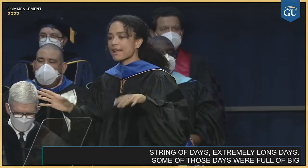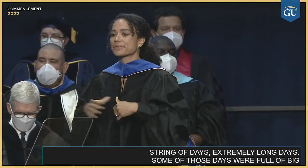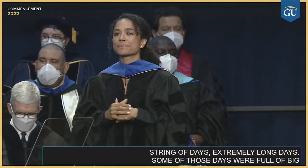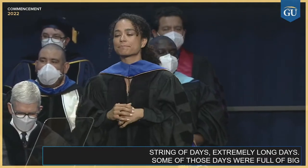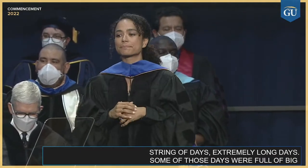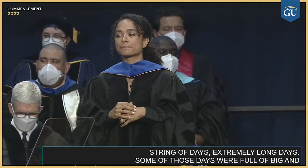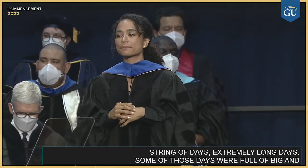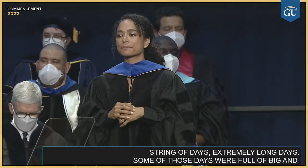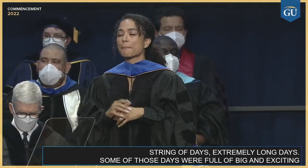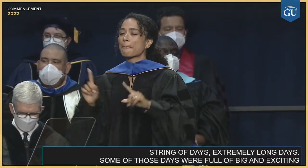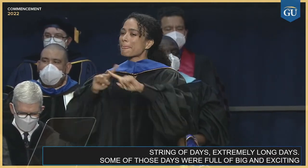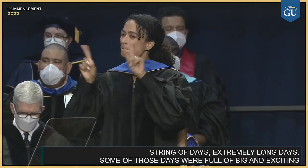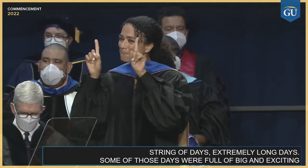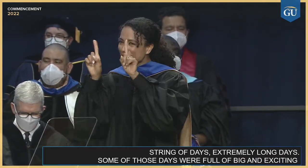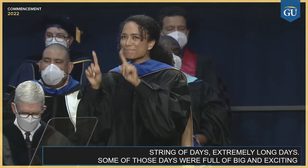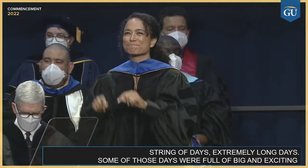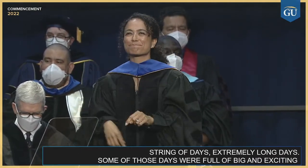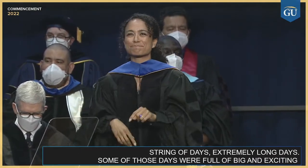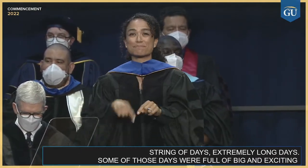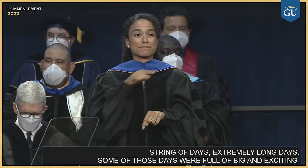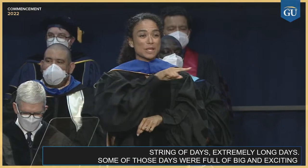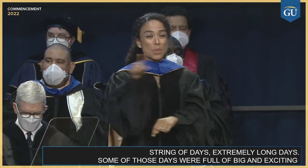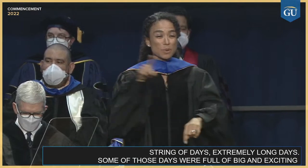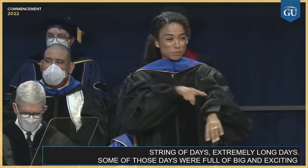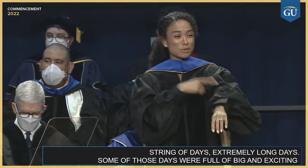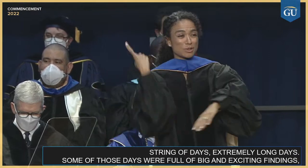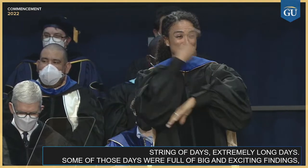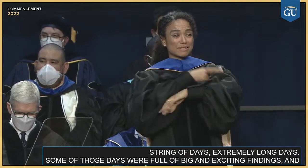days it appeared nothing exciting came up.